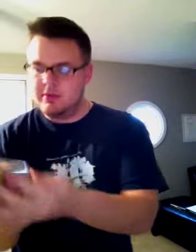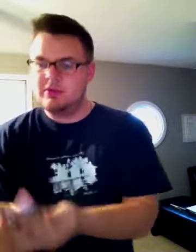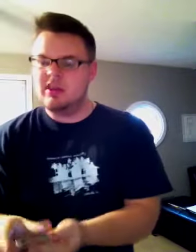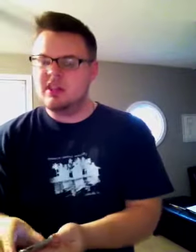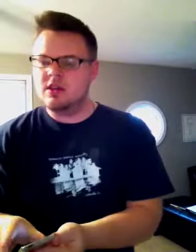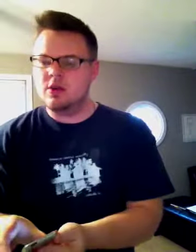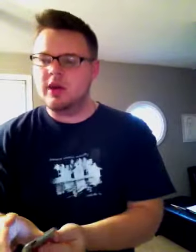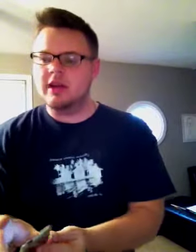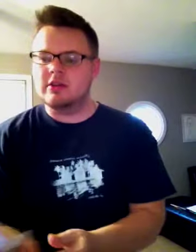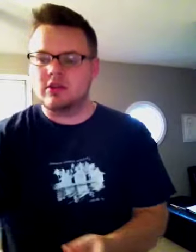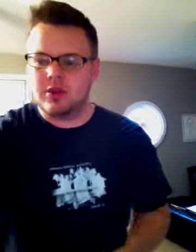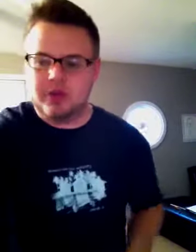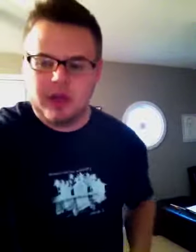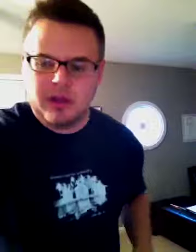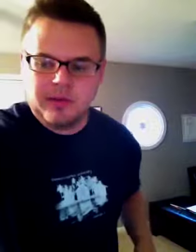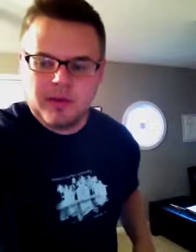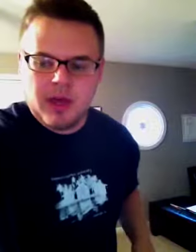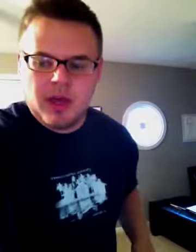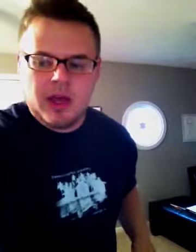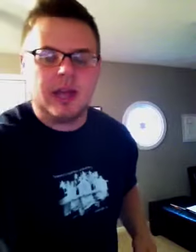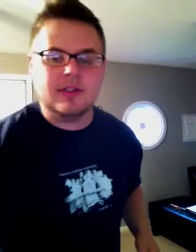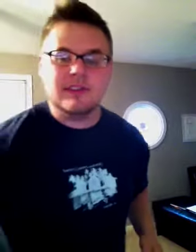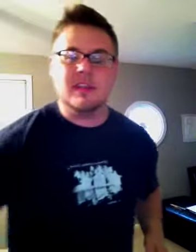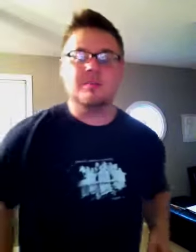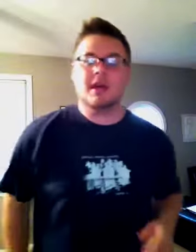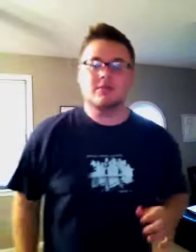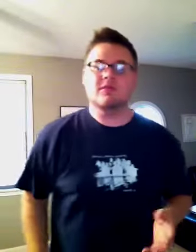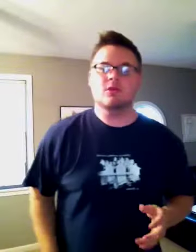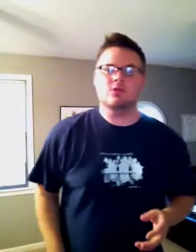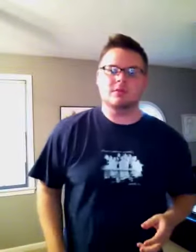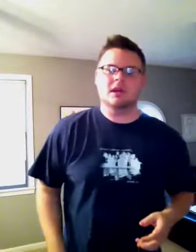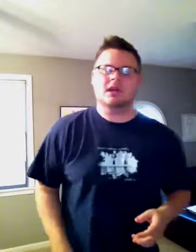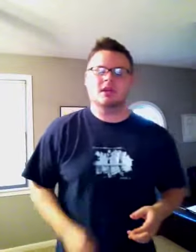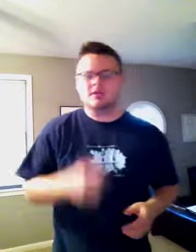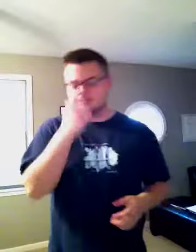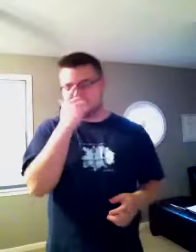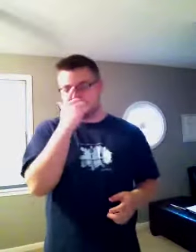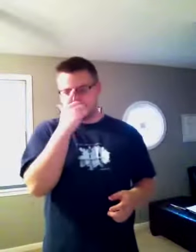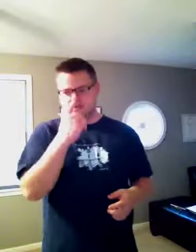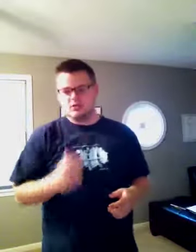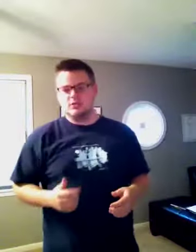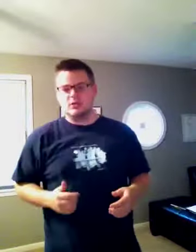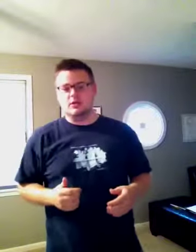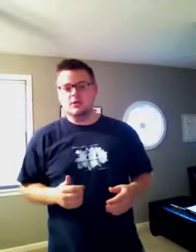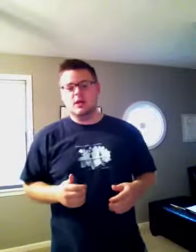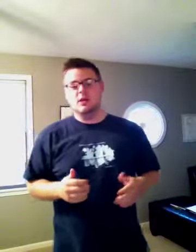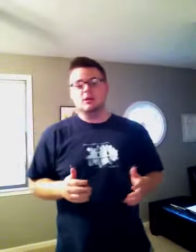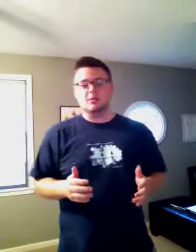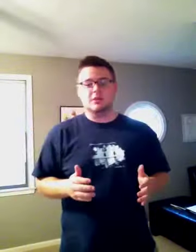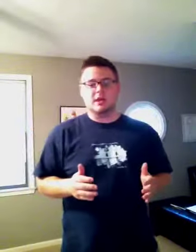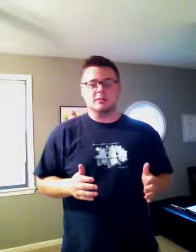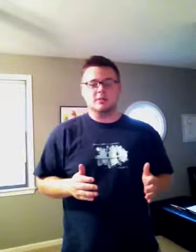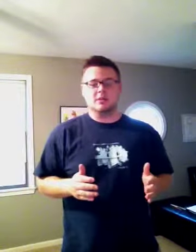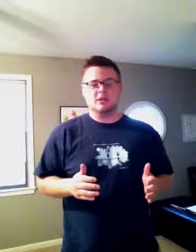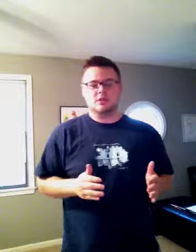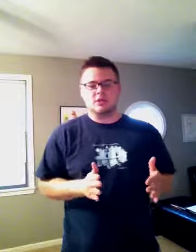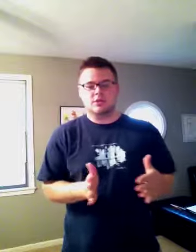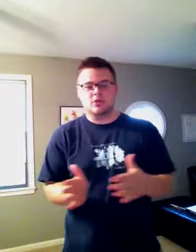Sometimes the way is lonely and steep and filled with pain. So sometimes the